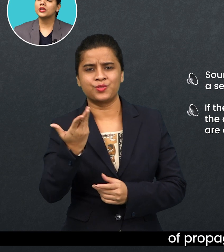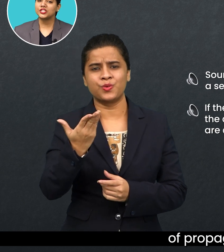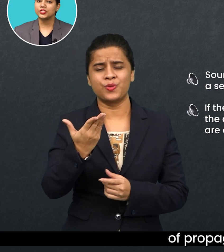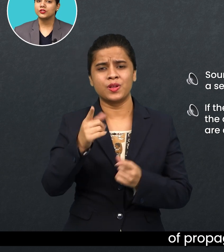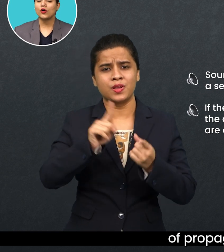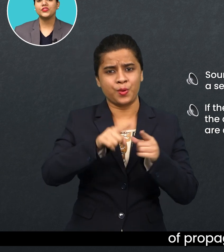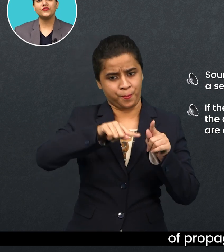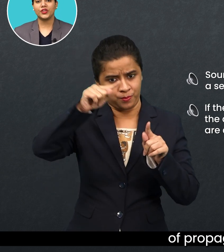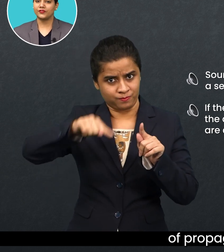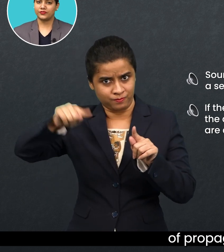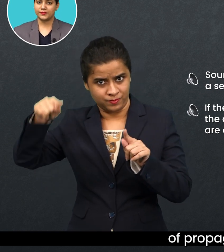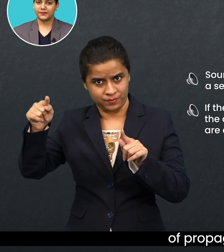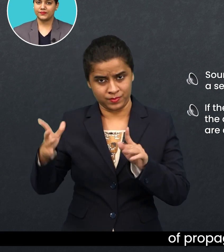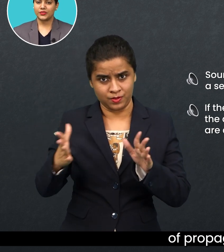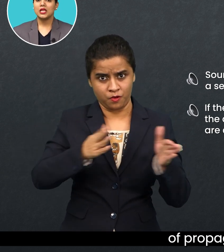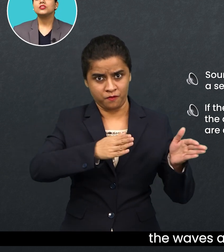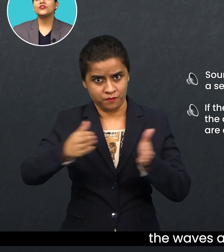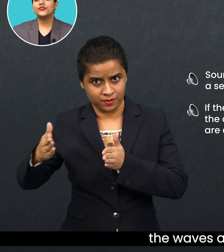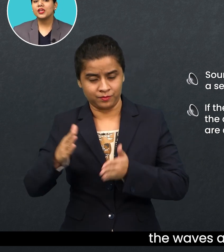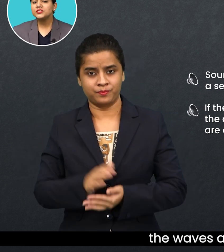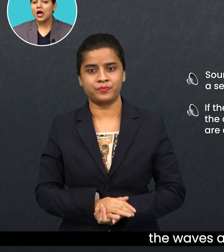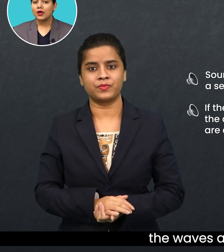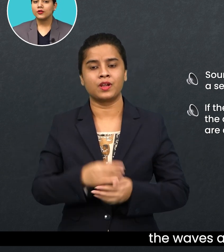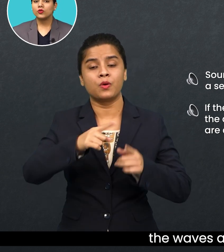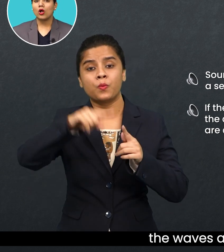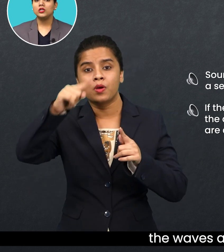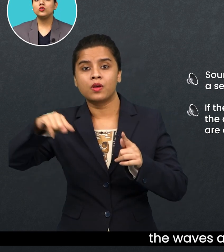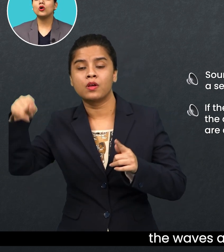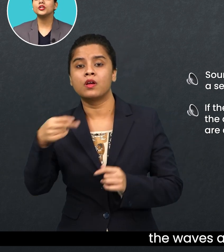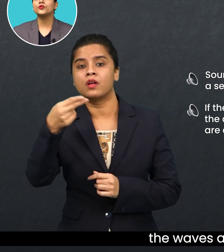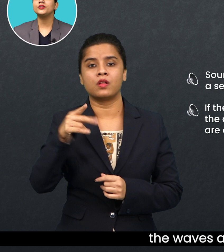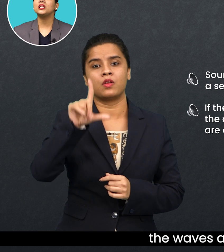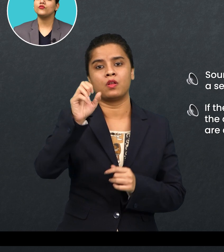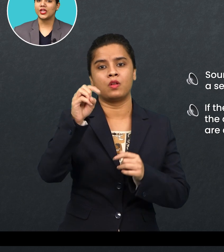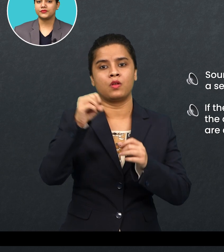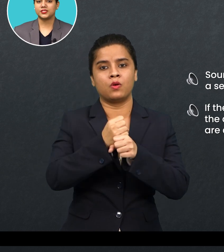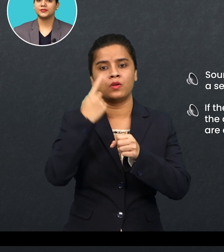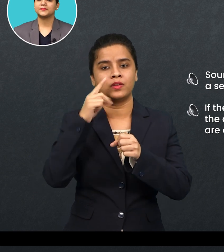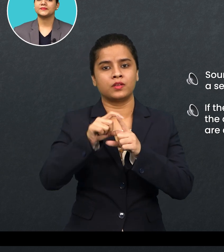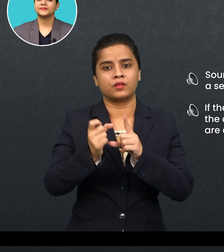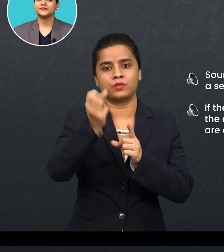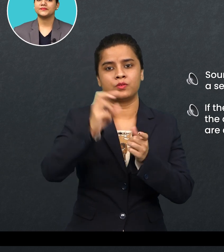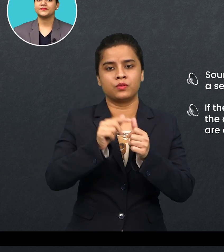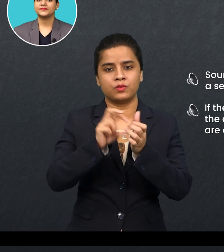propagation of the wave. The waves are called longitudinal waves.